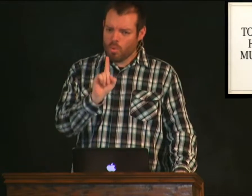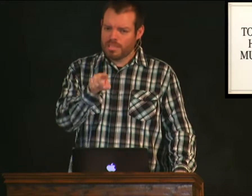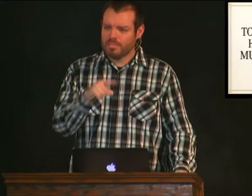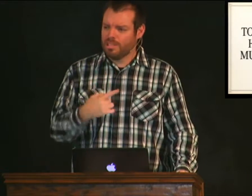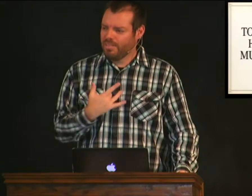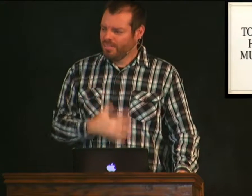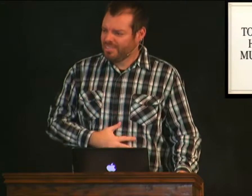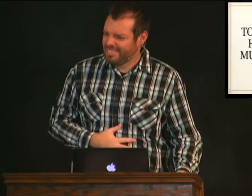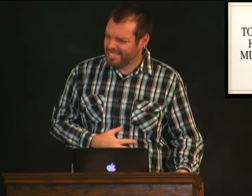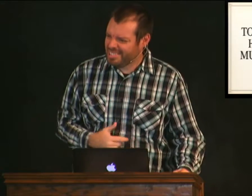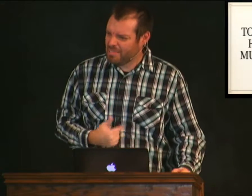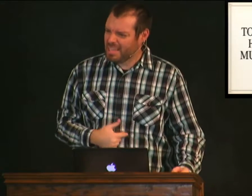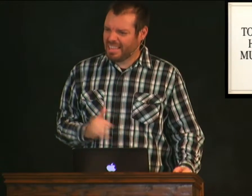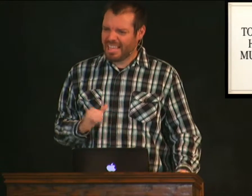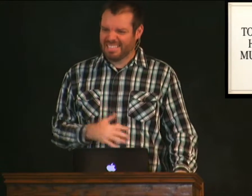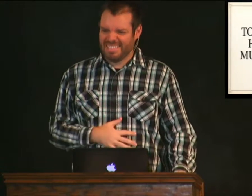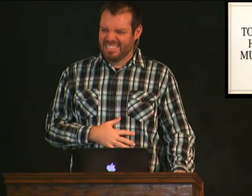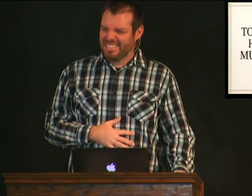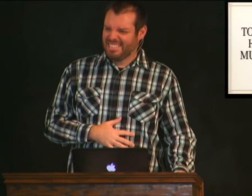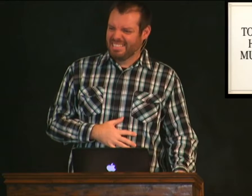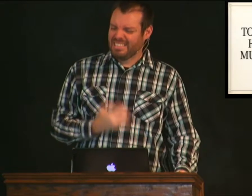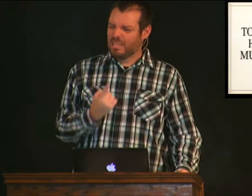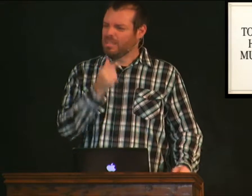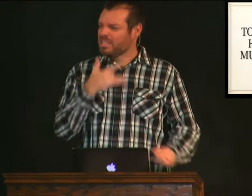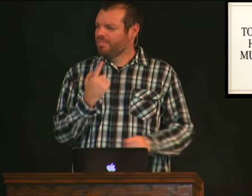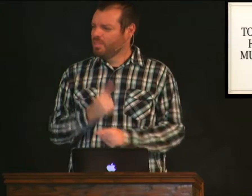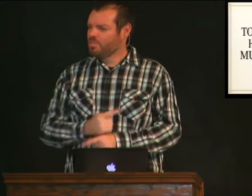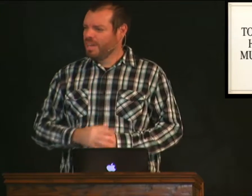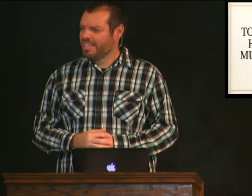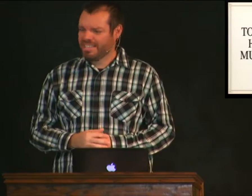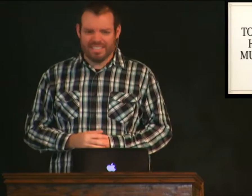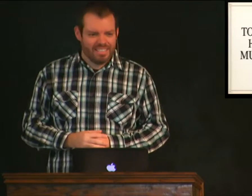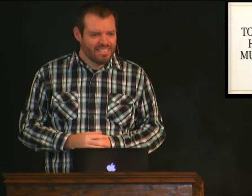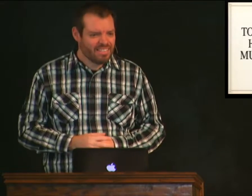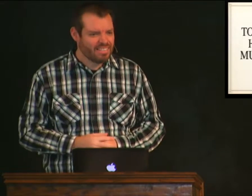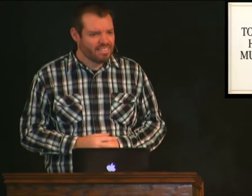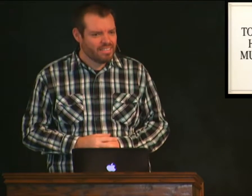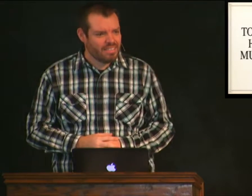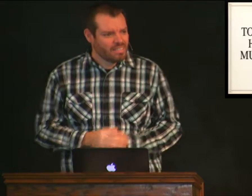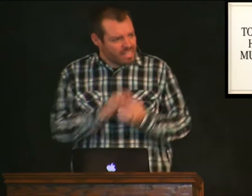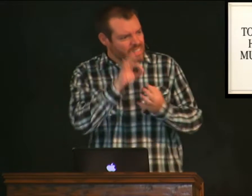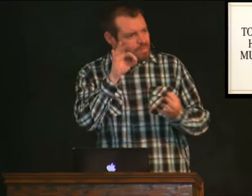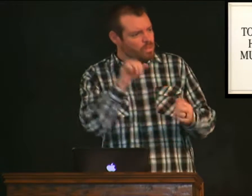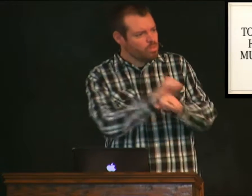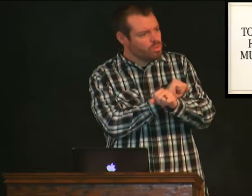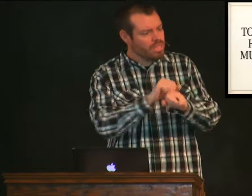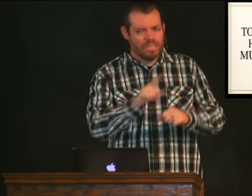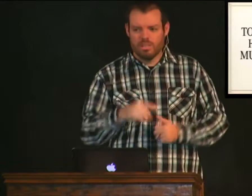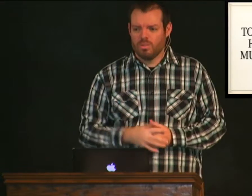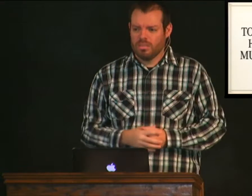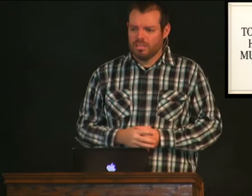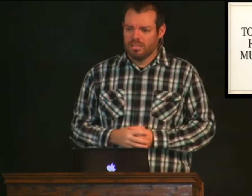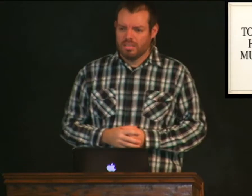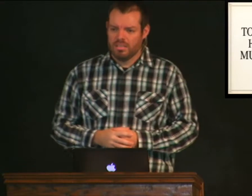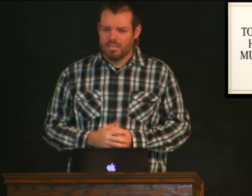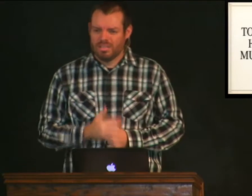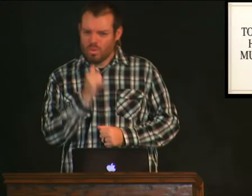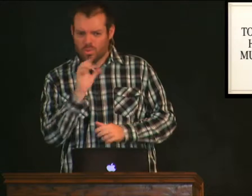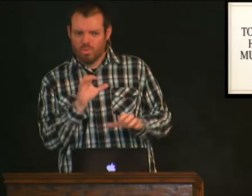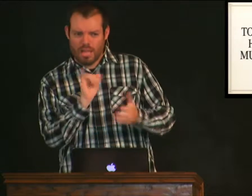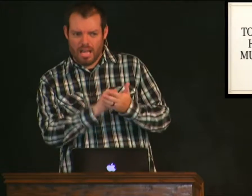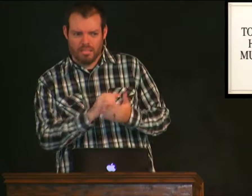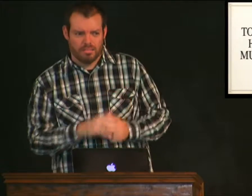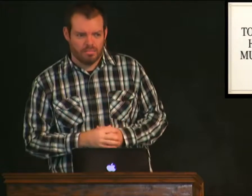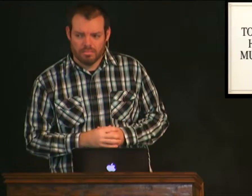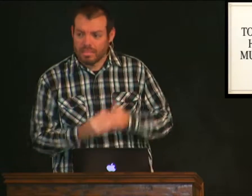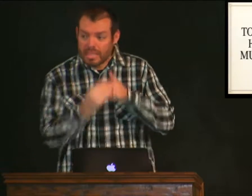Sometimes you're going somewhere and you feel your stomach like something doesn't feel right. That's the Spirit working in you. Don't